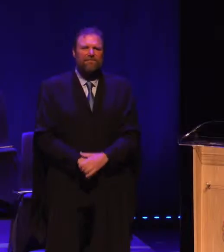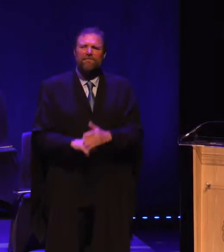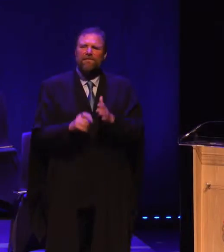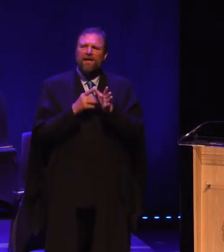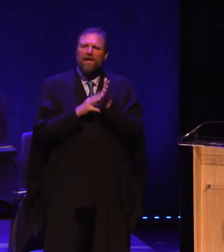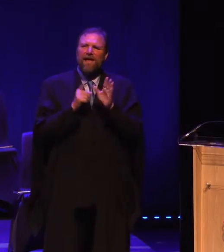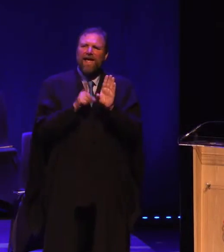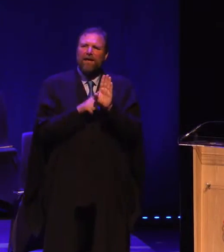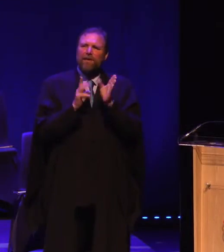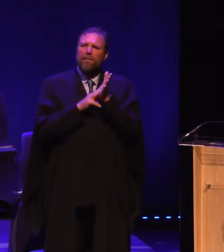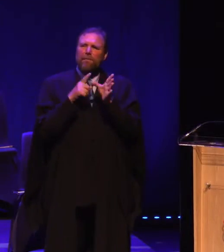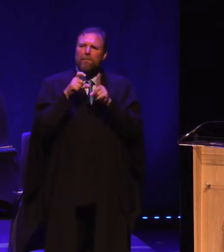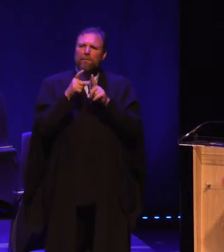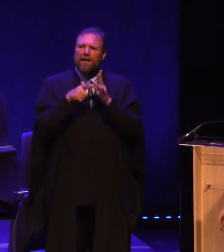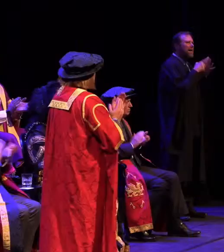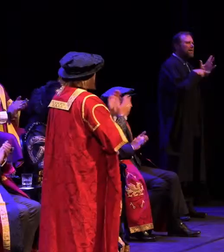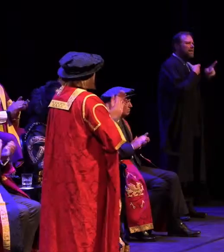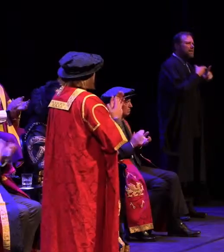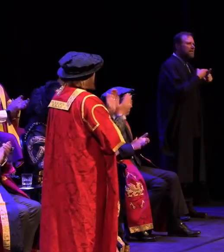Amy Maddock.